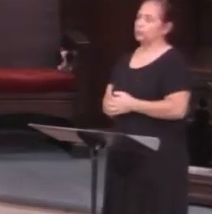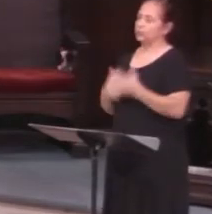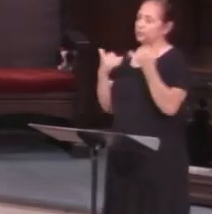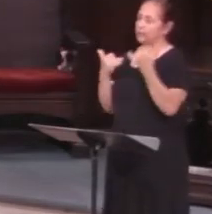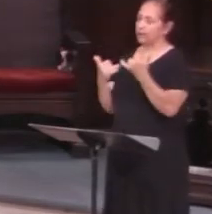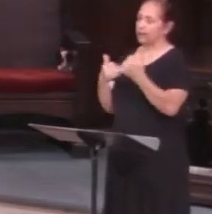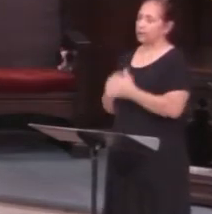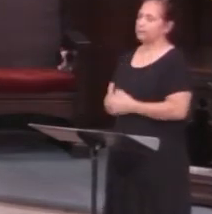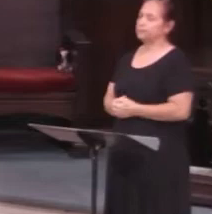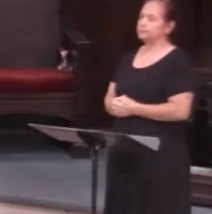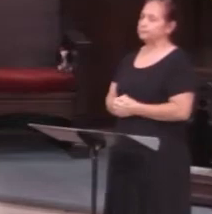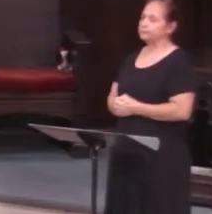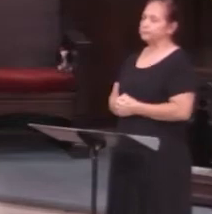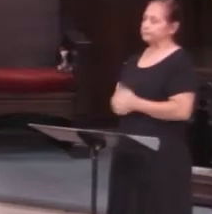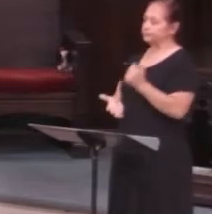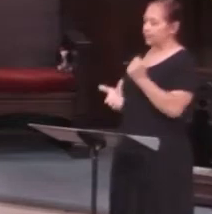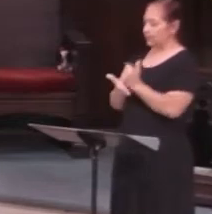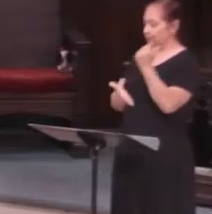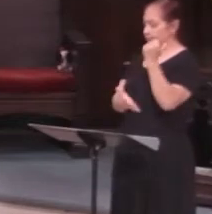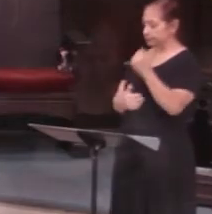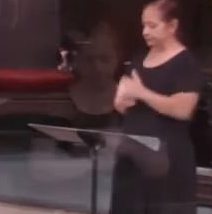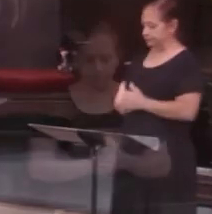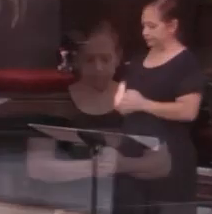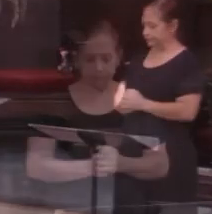day. Amen.